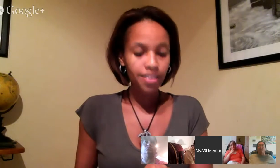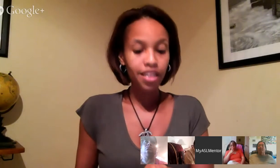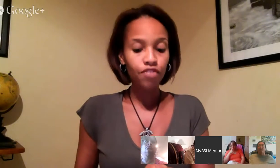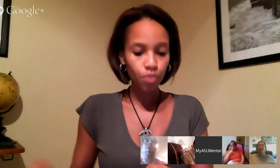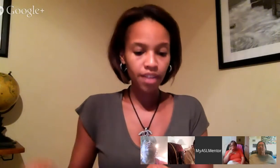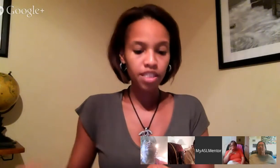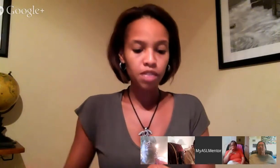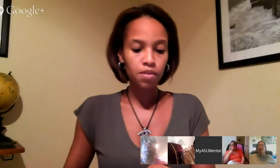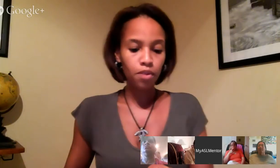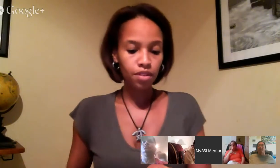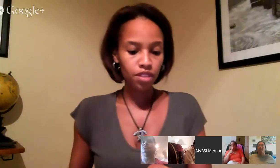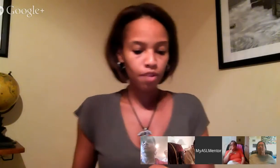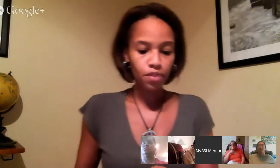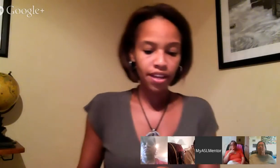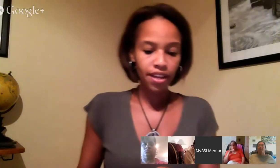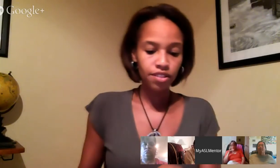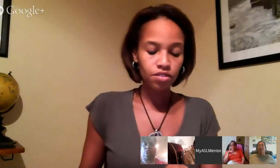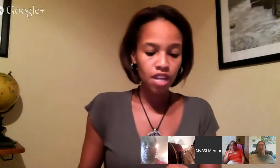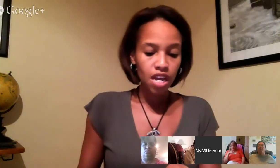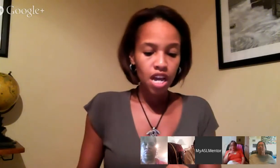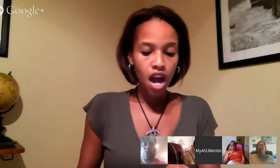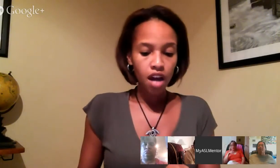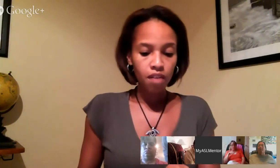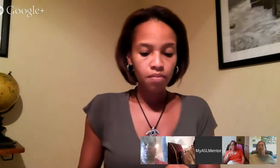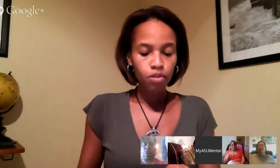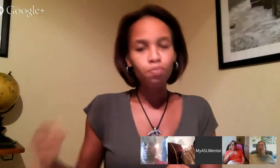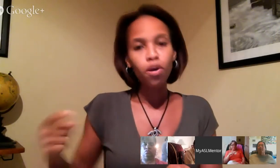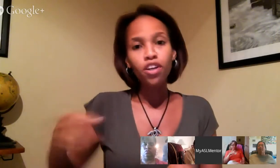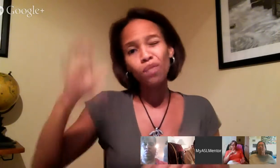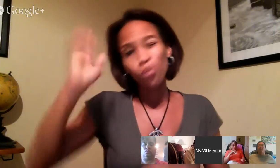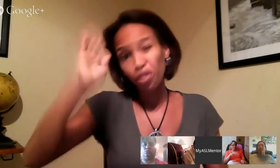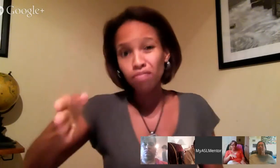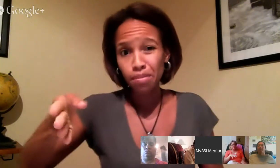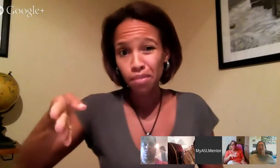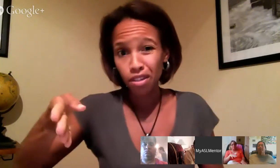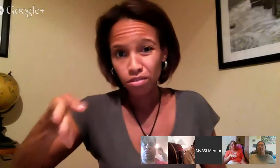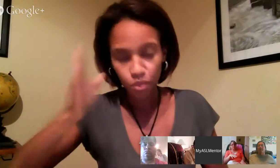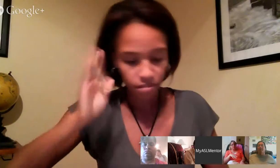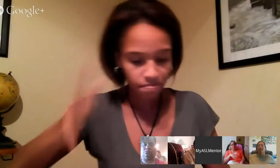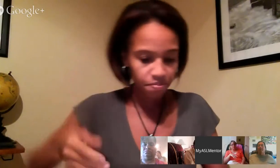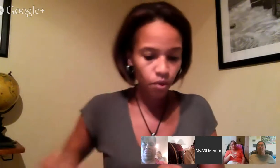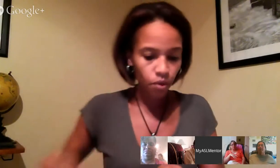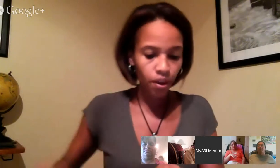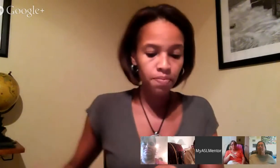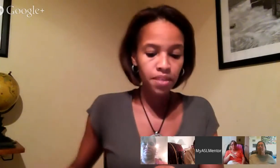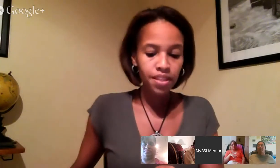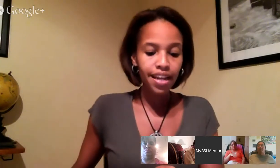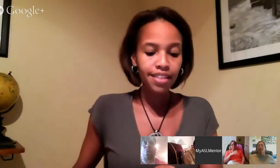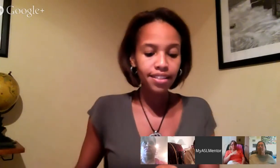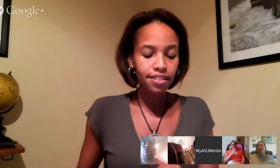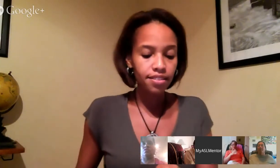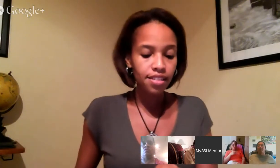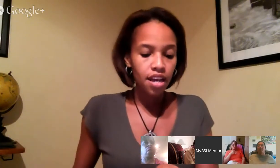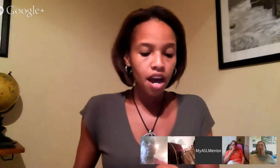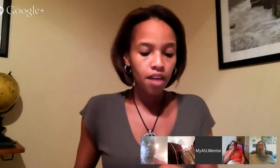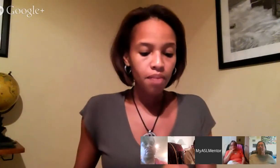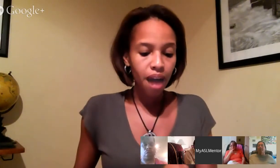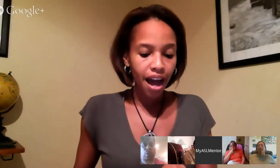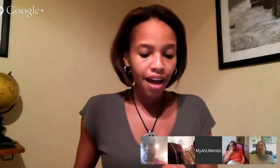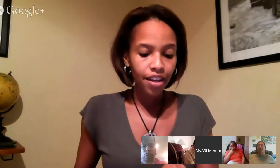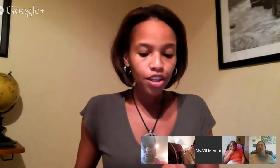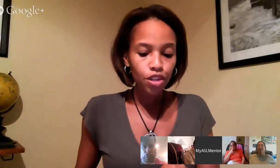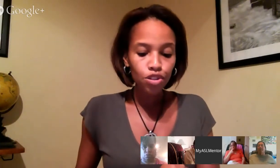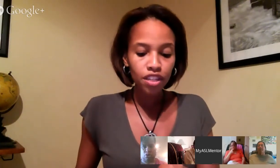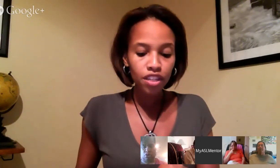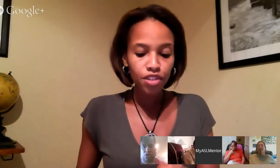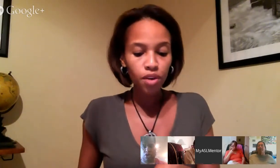That's if it rains, the party is to be canceled. Or party, drop, will, might be better, will. Okay? Next sentence,